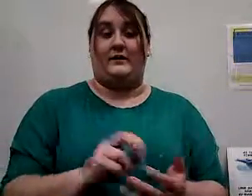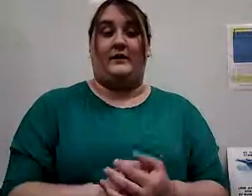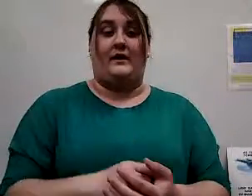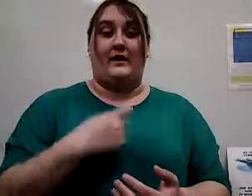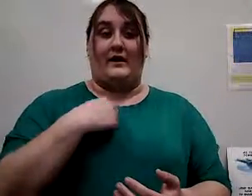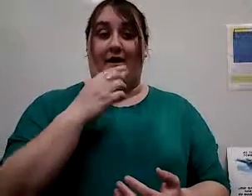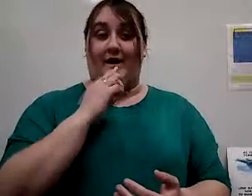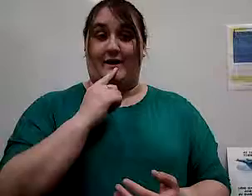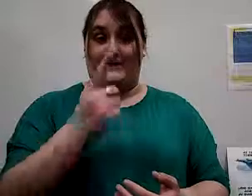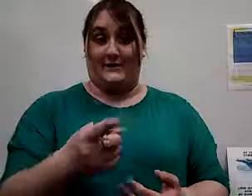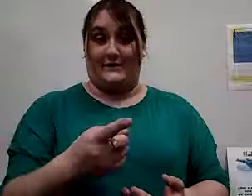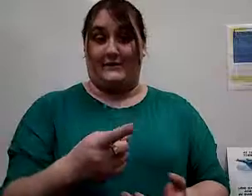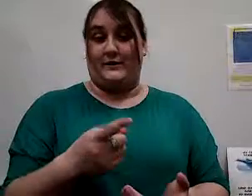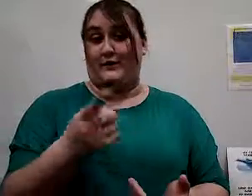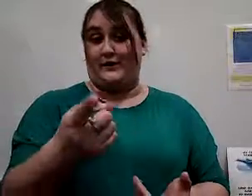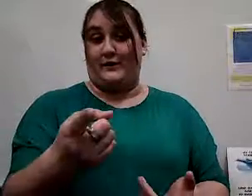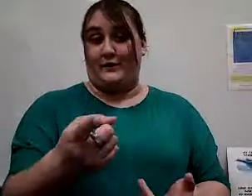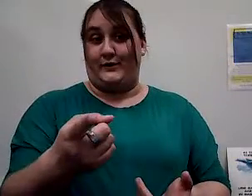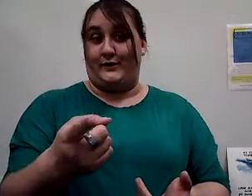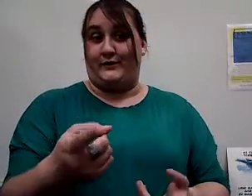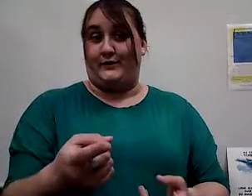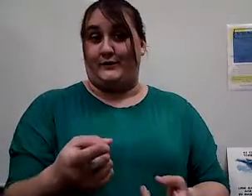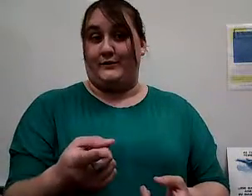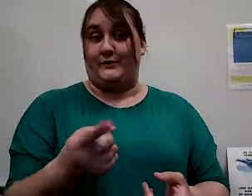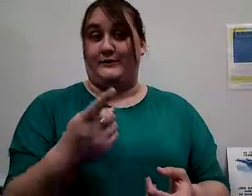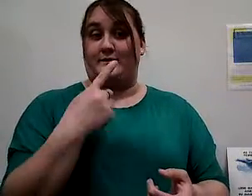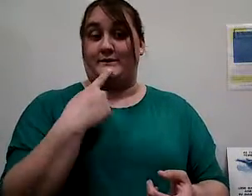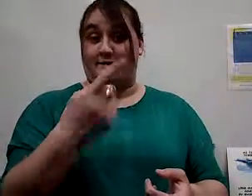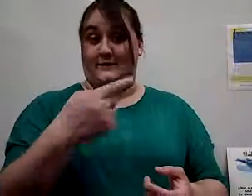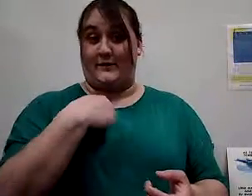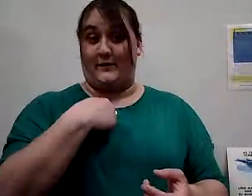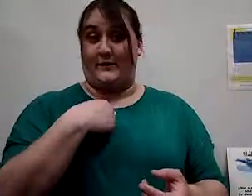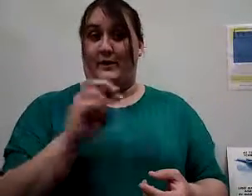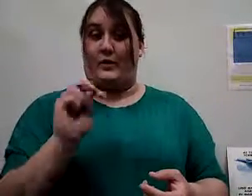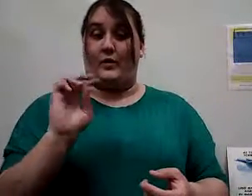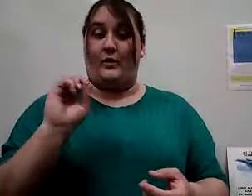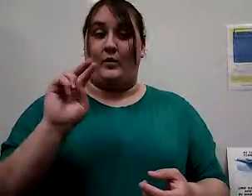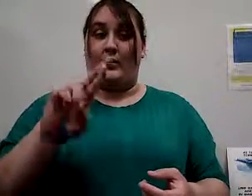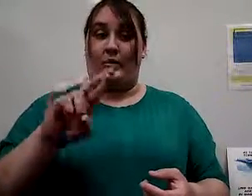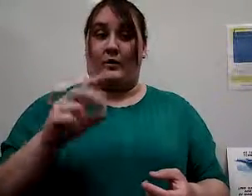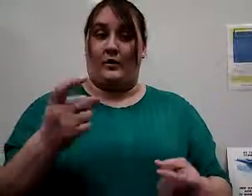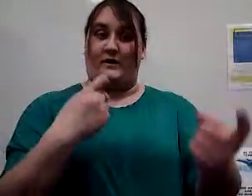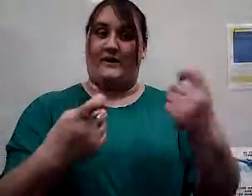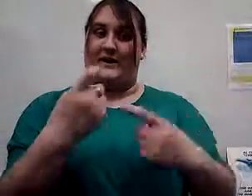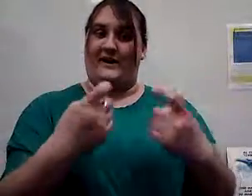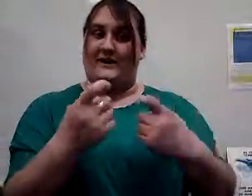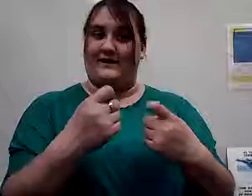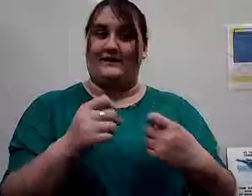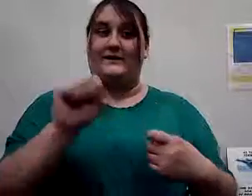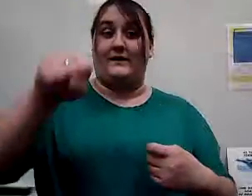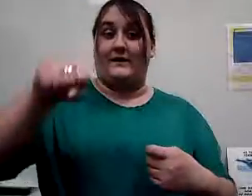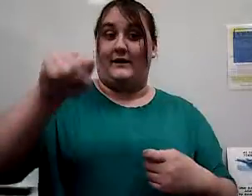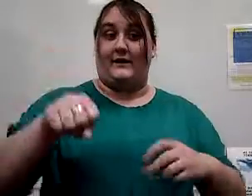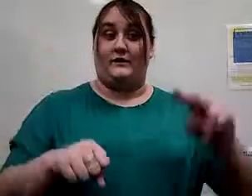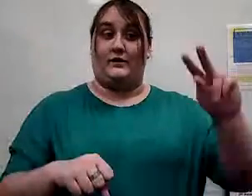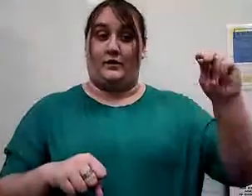no. And we sat there for 45 minutes. They asked me questions. Mr. Nora, no. Yes. Mr. Nora, no. And I said, no. When they finally came up with